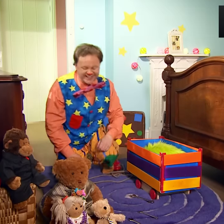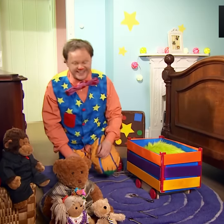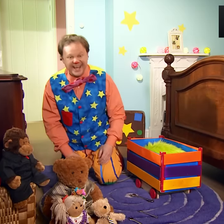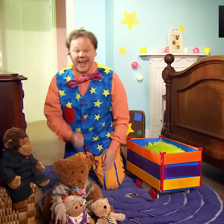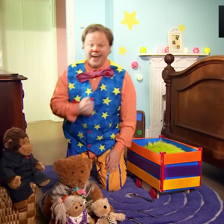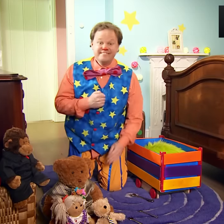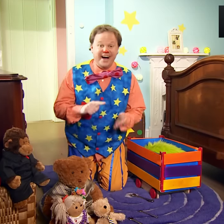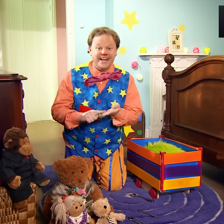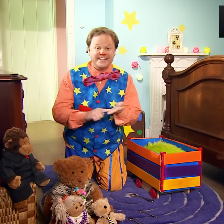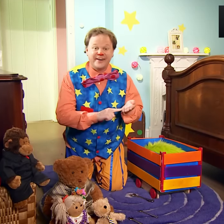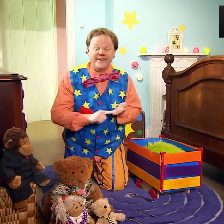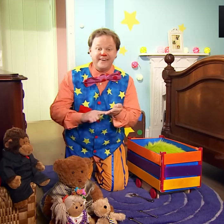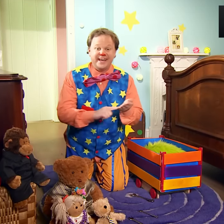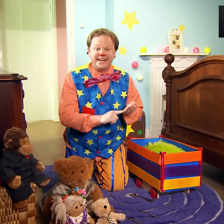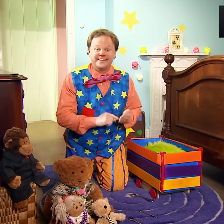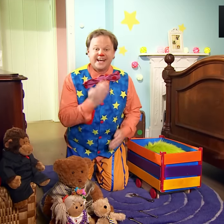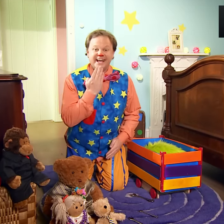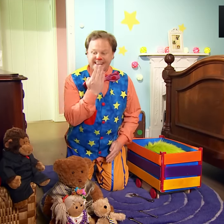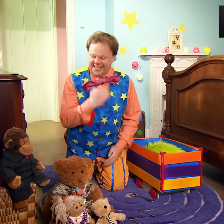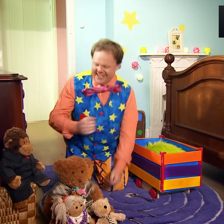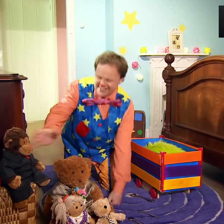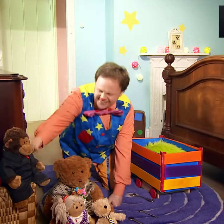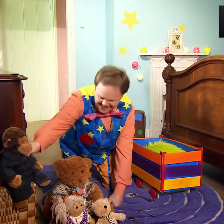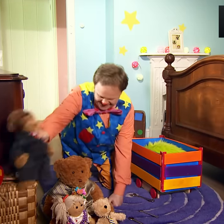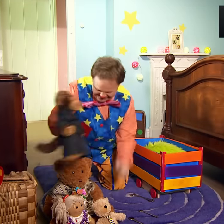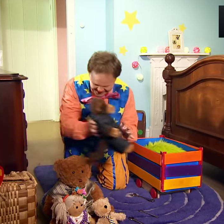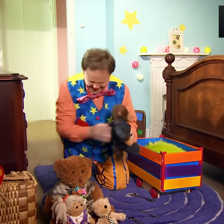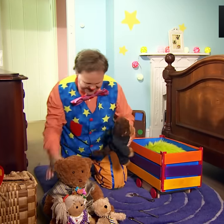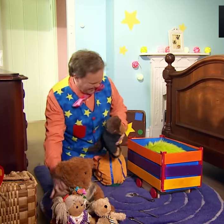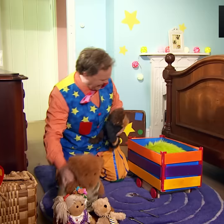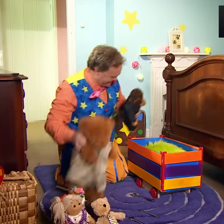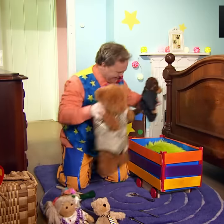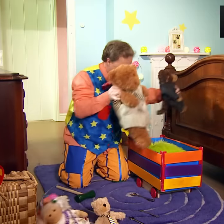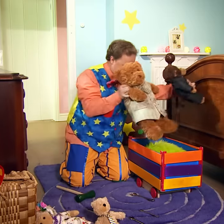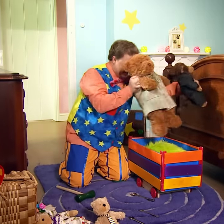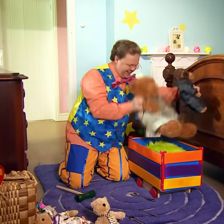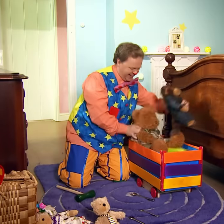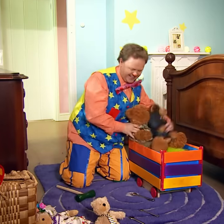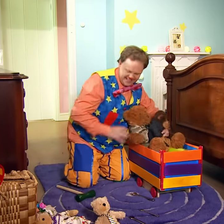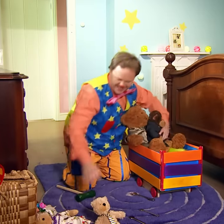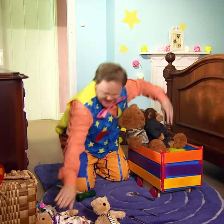course! My toys! Thank you! Come on, off we go! La-da-da-da!